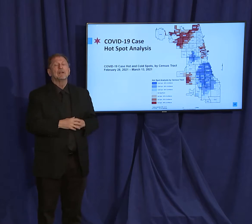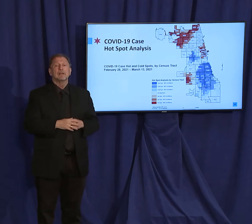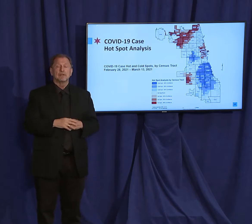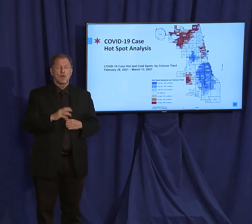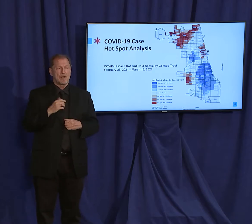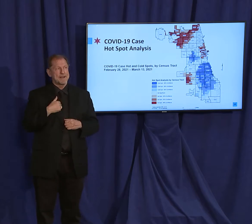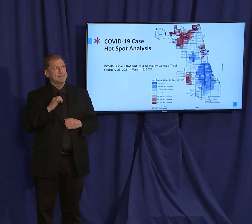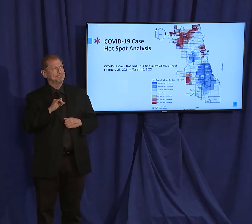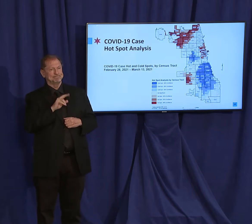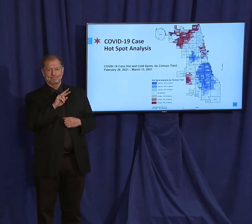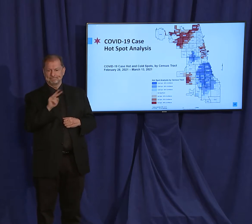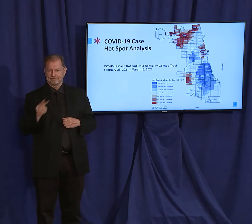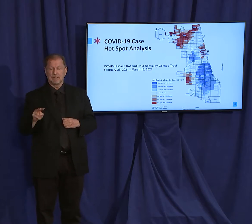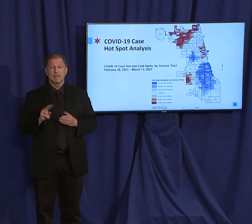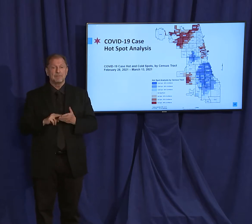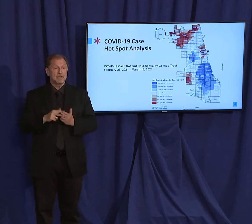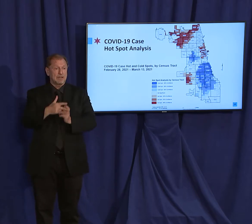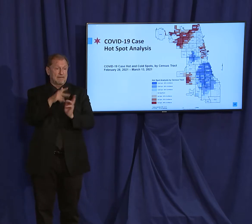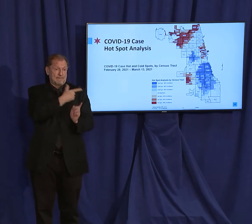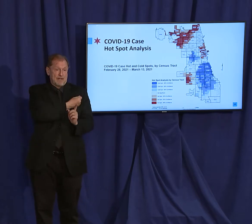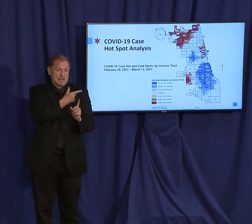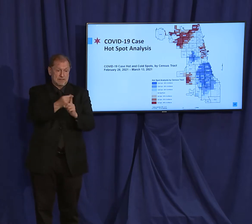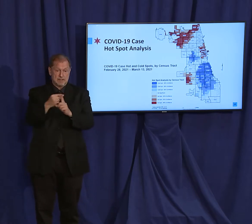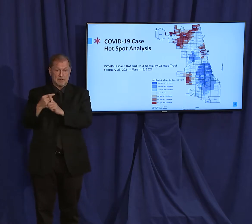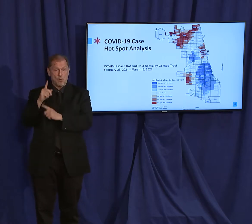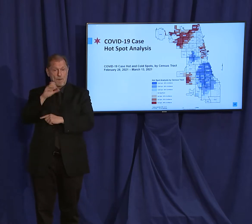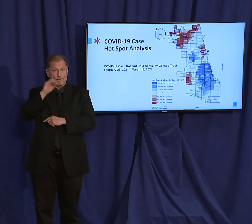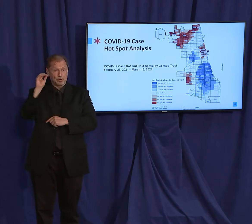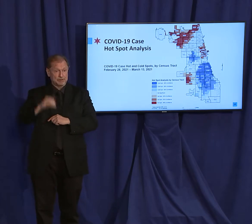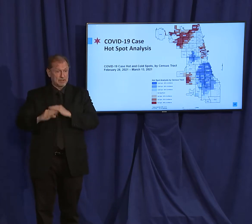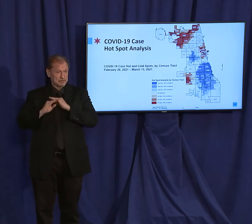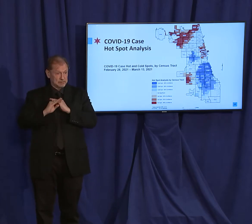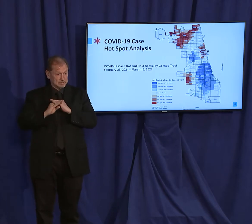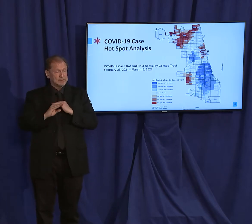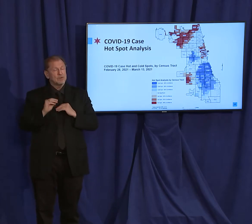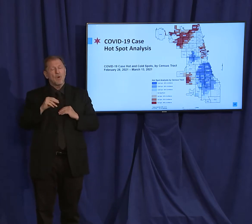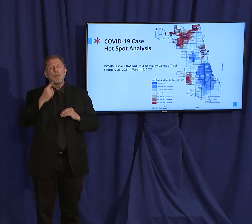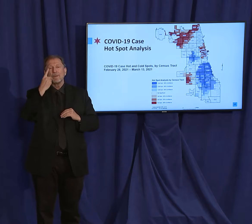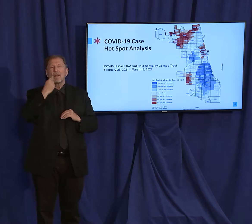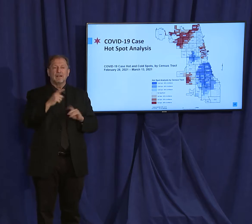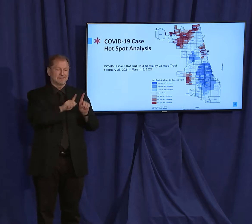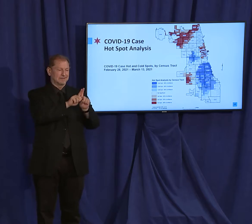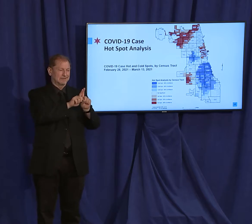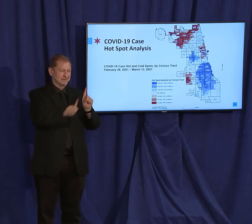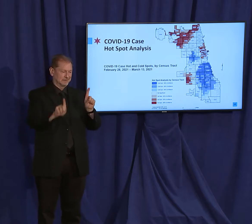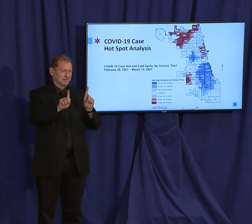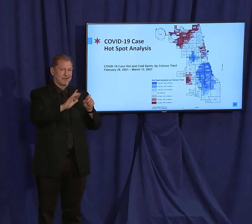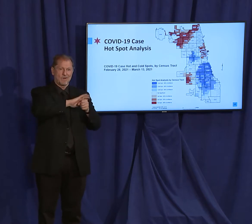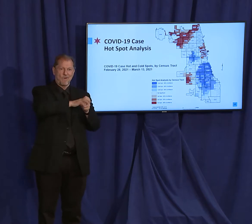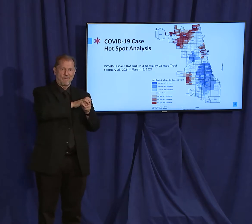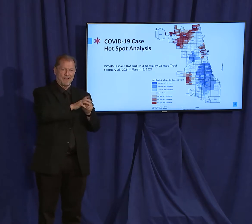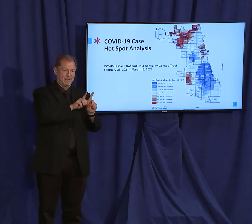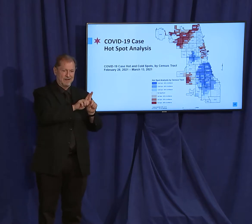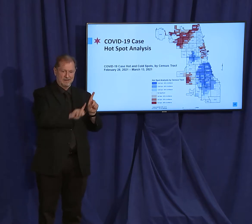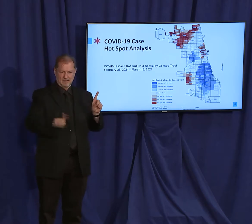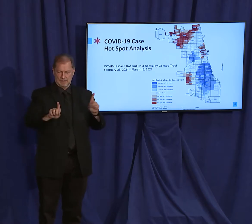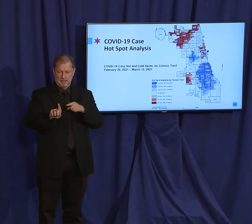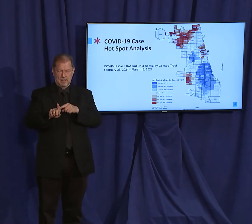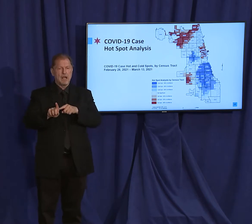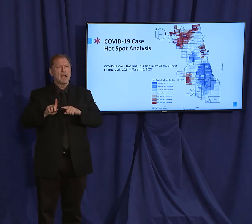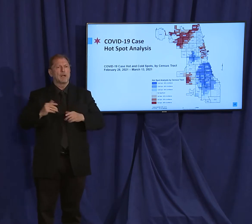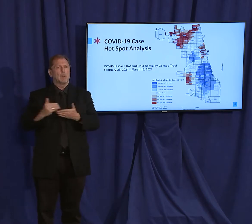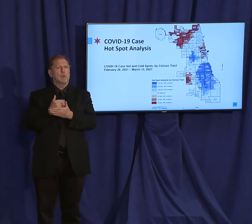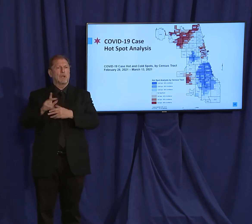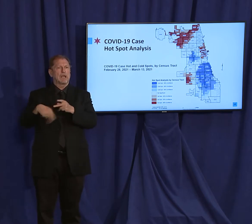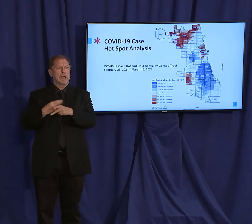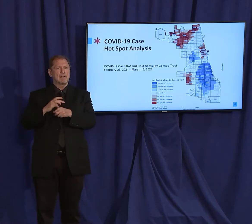that vaccine is not the whole story here. We're seeing COVID variants spread in Chicago, and we are not